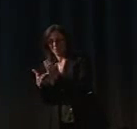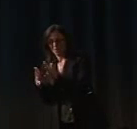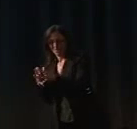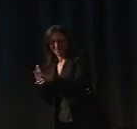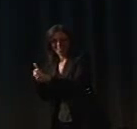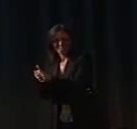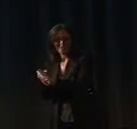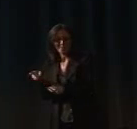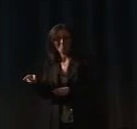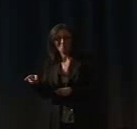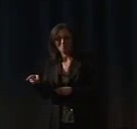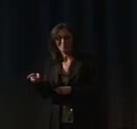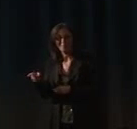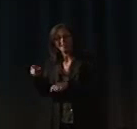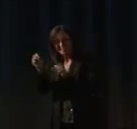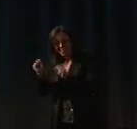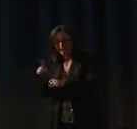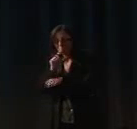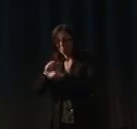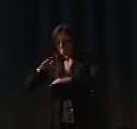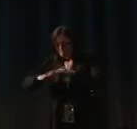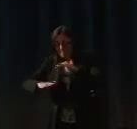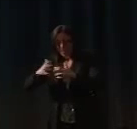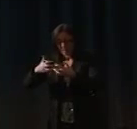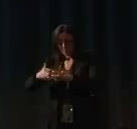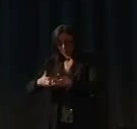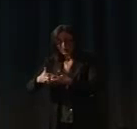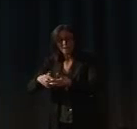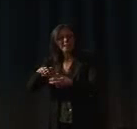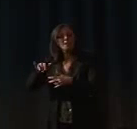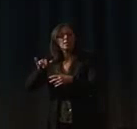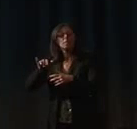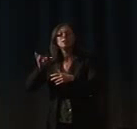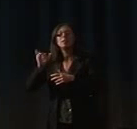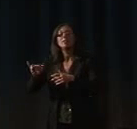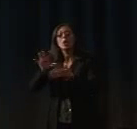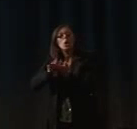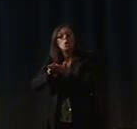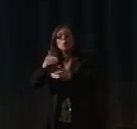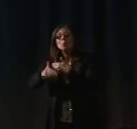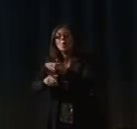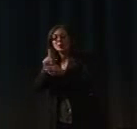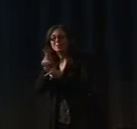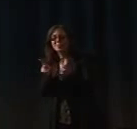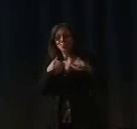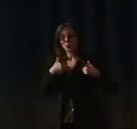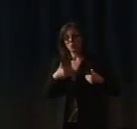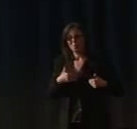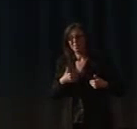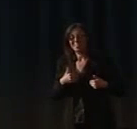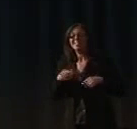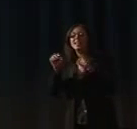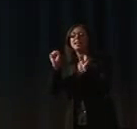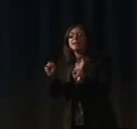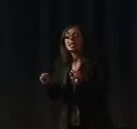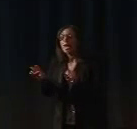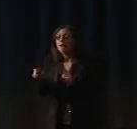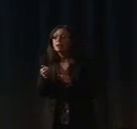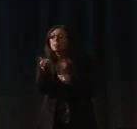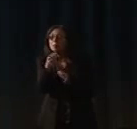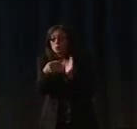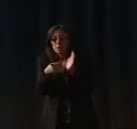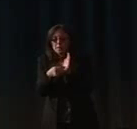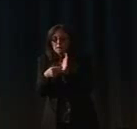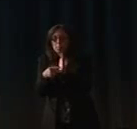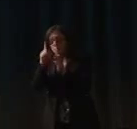to machines that could learn more like humans do from very few examples and not from a